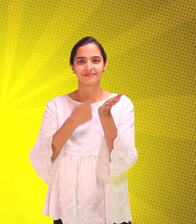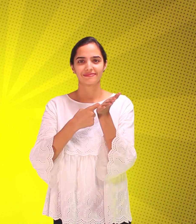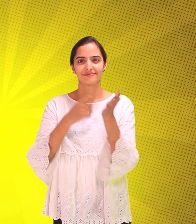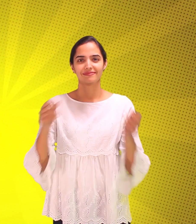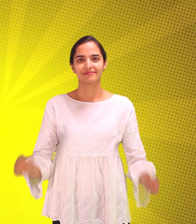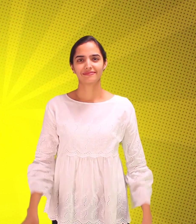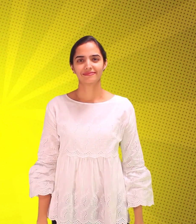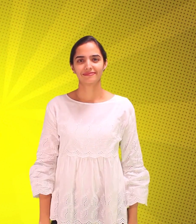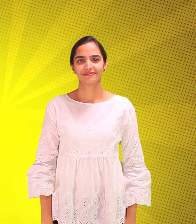M-O-T-H-E-R. Mother.